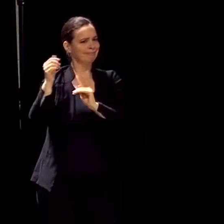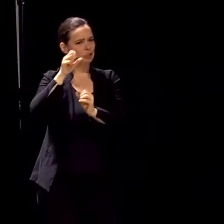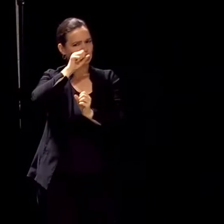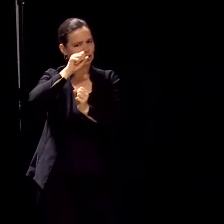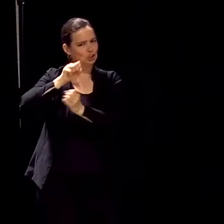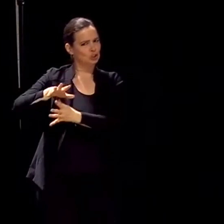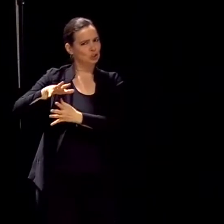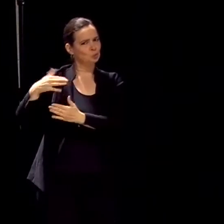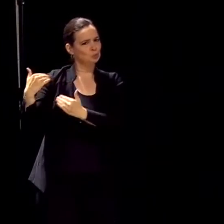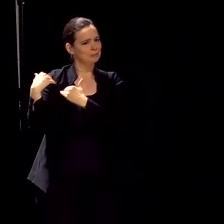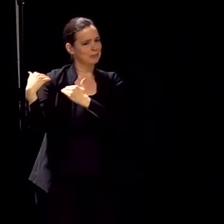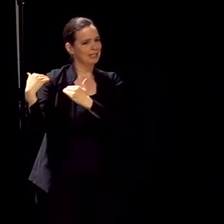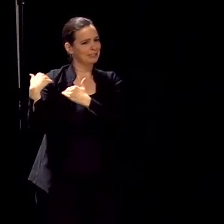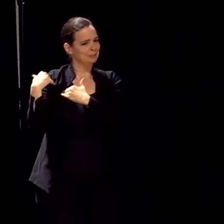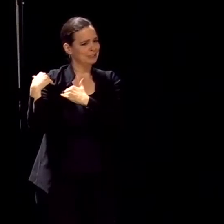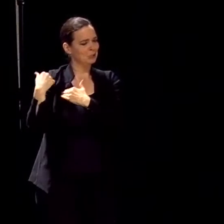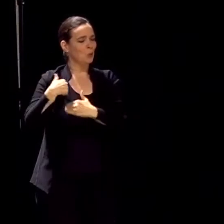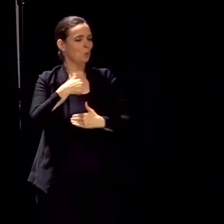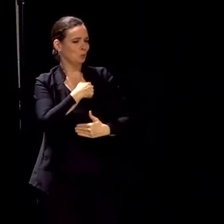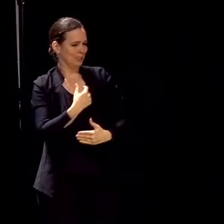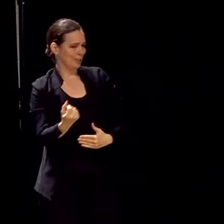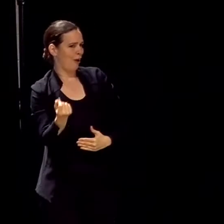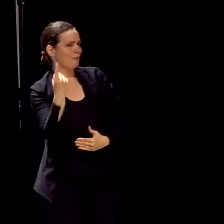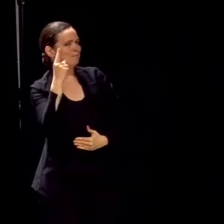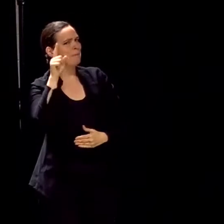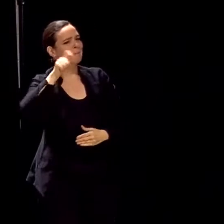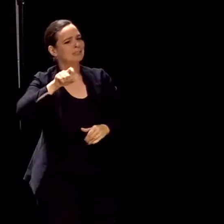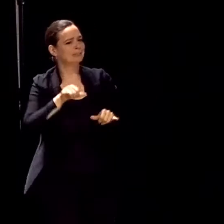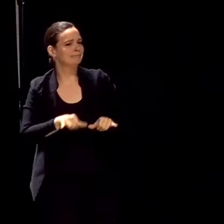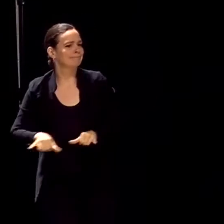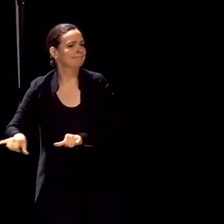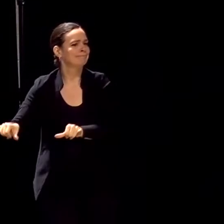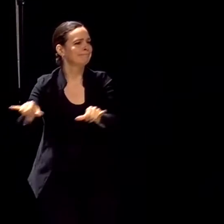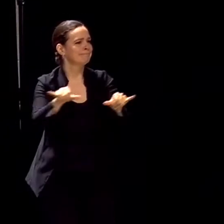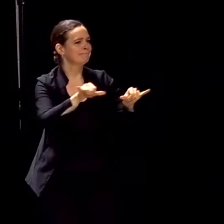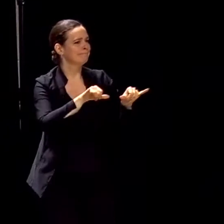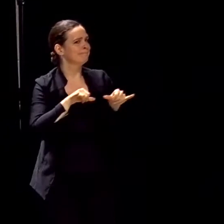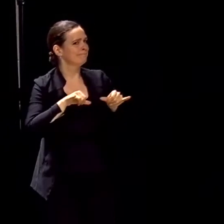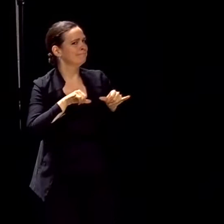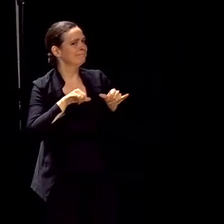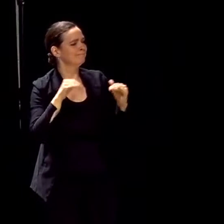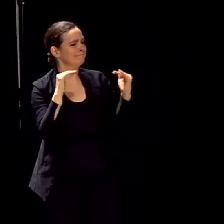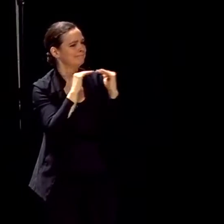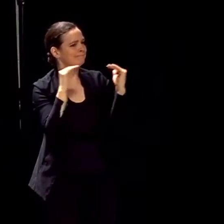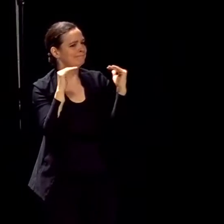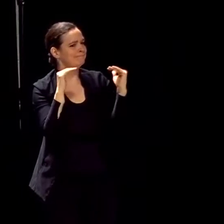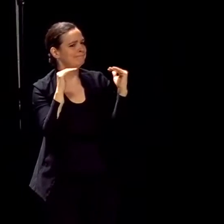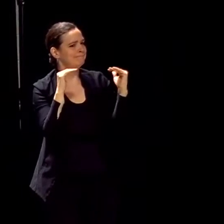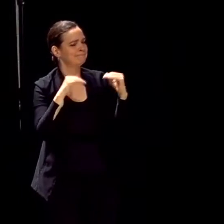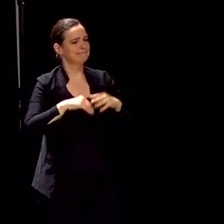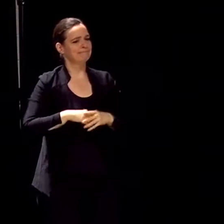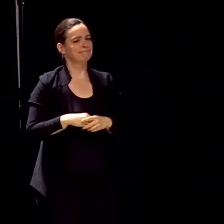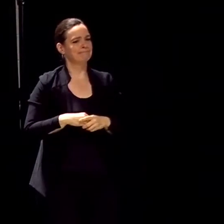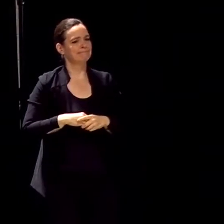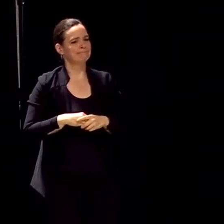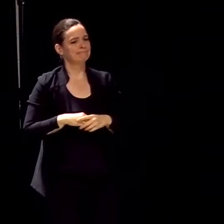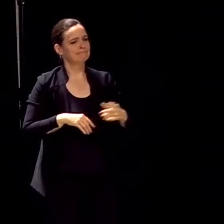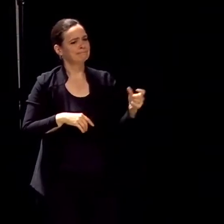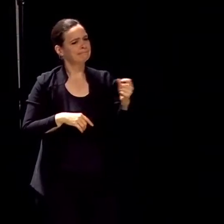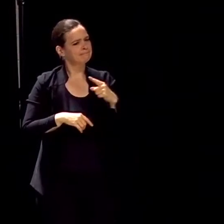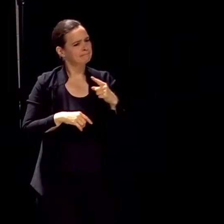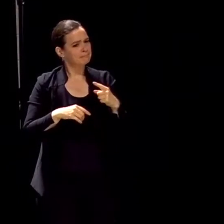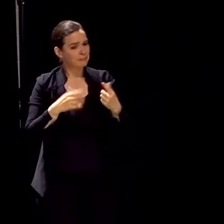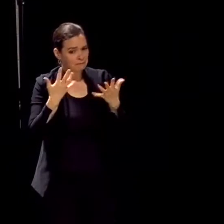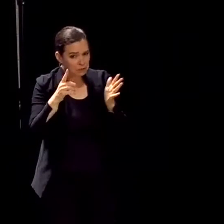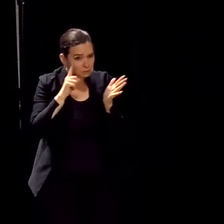we understand there's got to be uniformity across the state. Have you calculated how many tests you'll have to do per week to hit